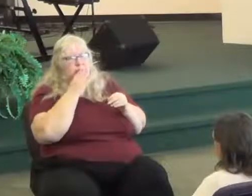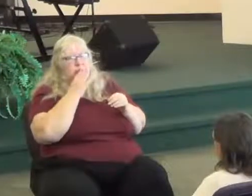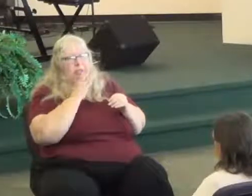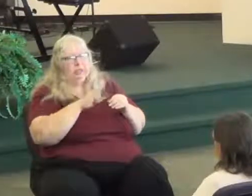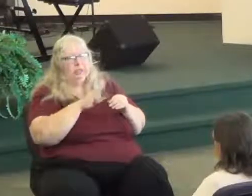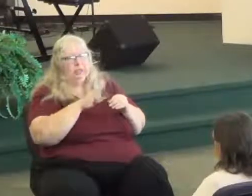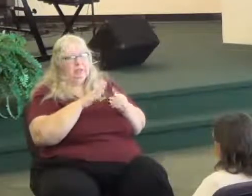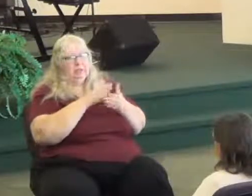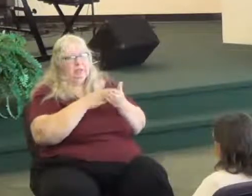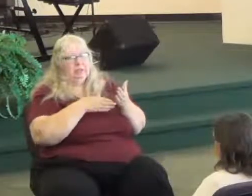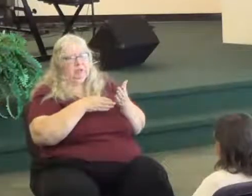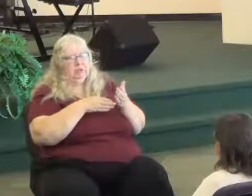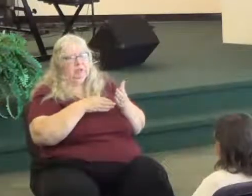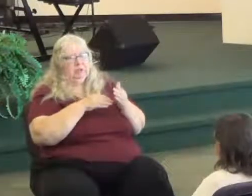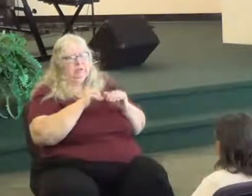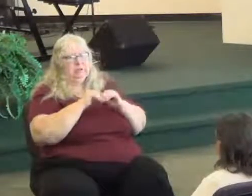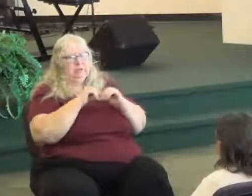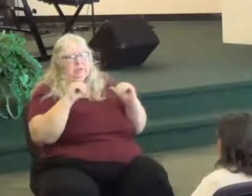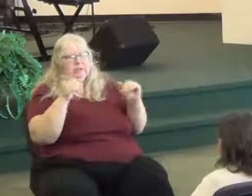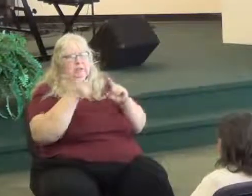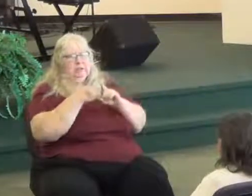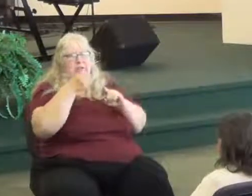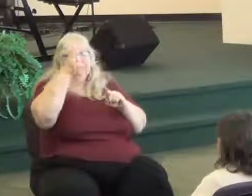leprosy, it's being separated from God.